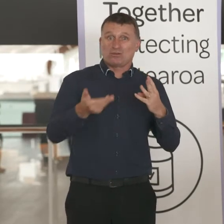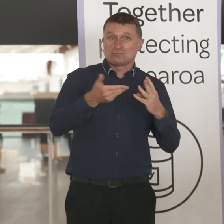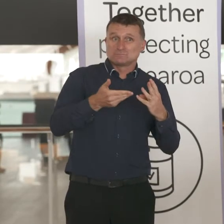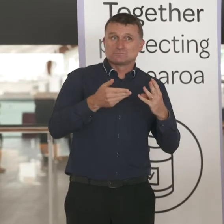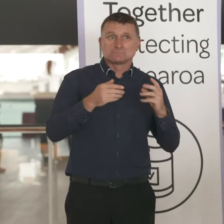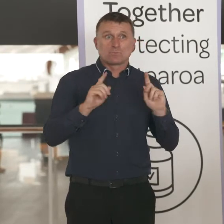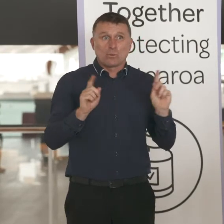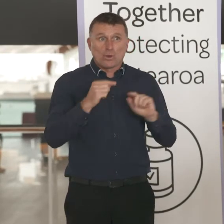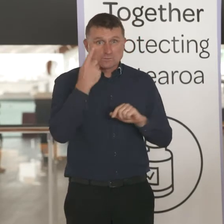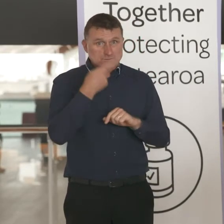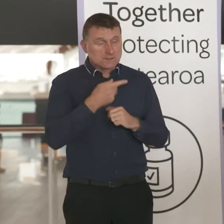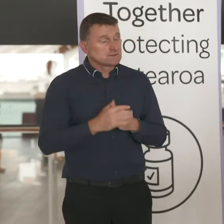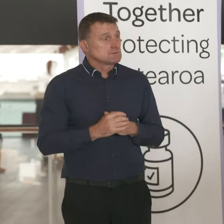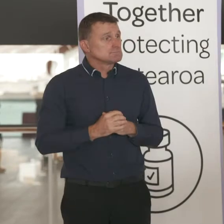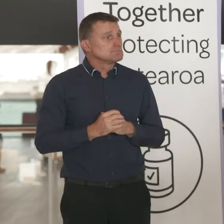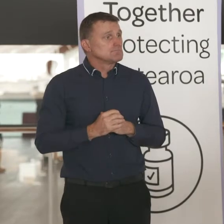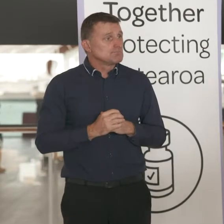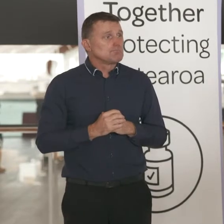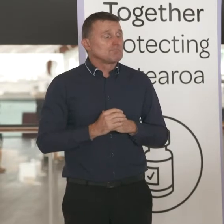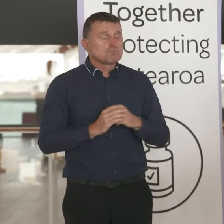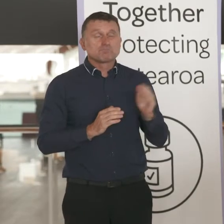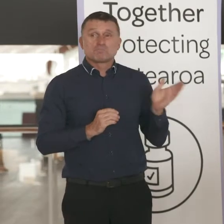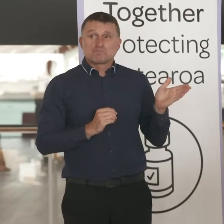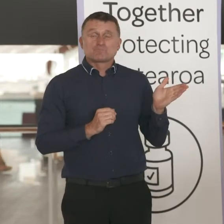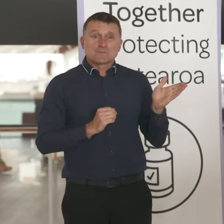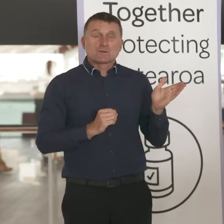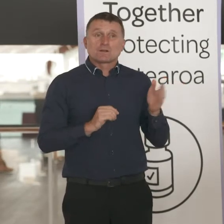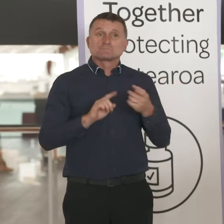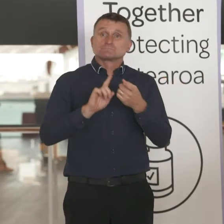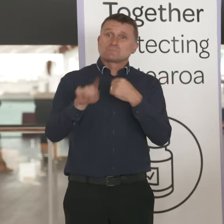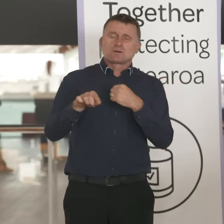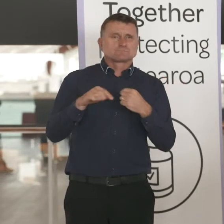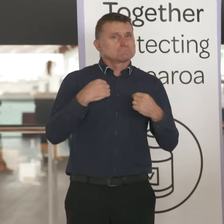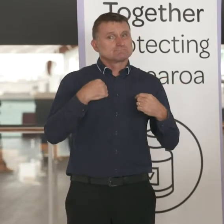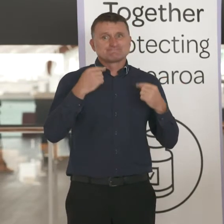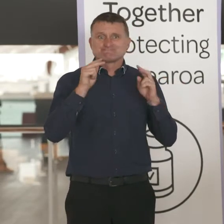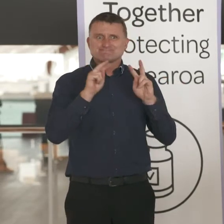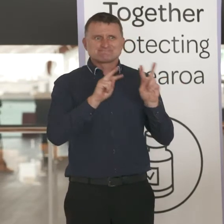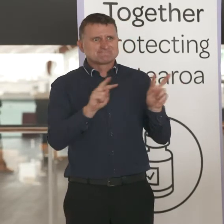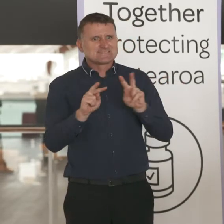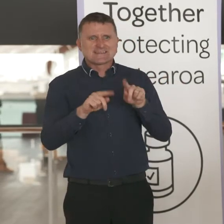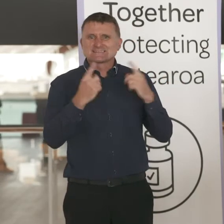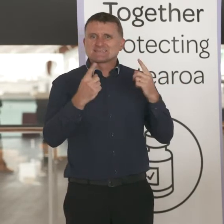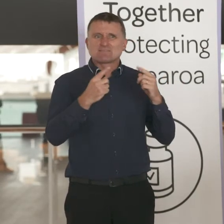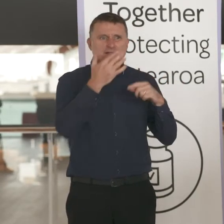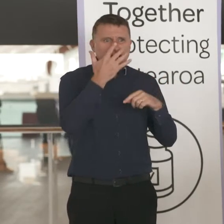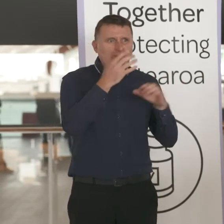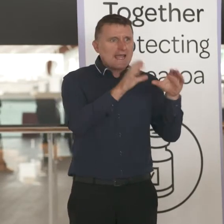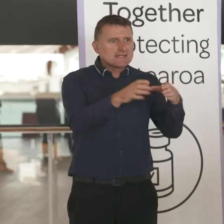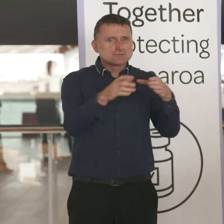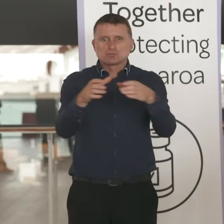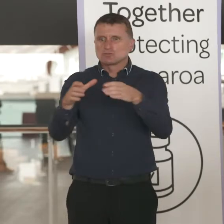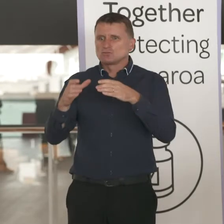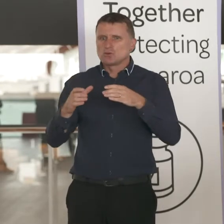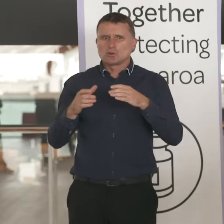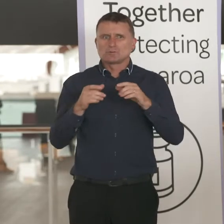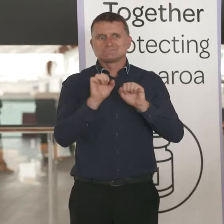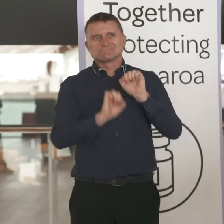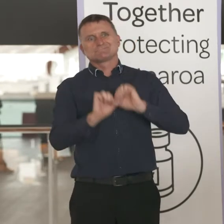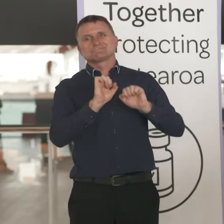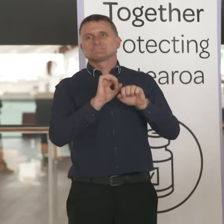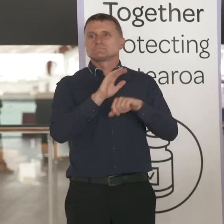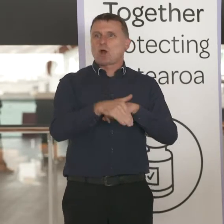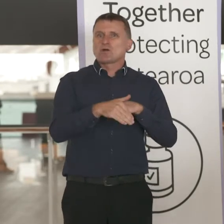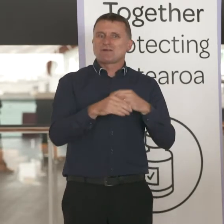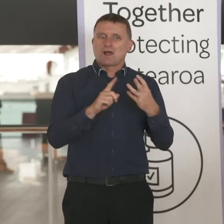people? I haven't, but certainly this I think misunderstanding. I think you